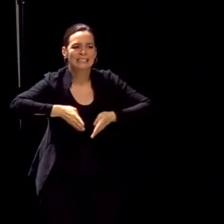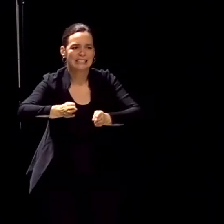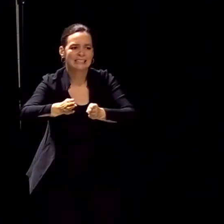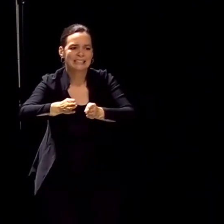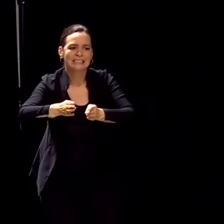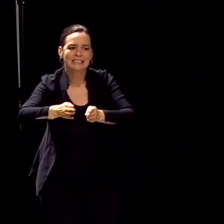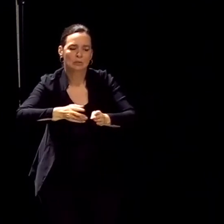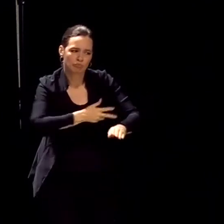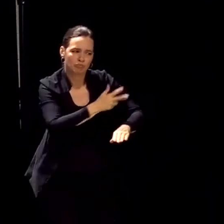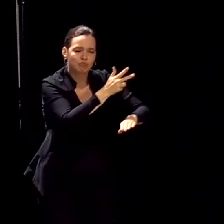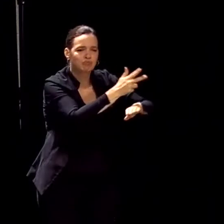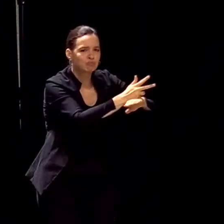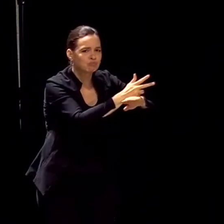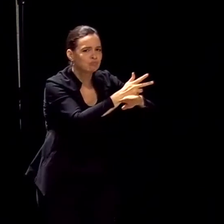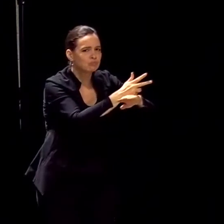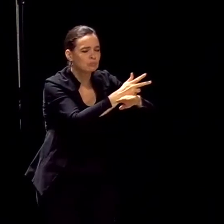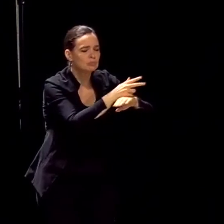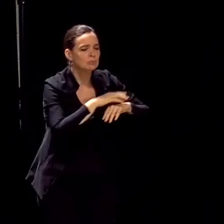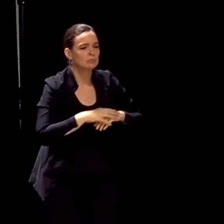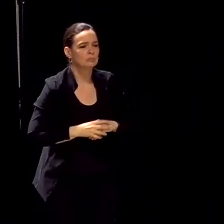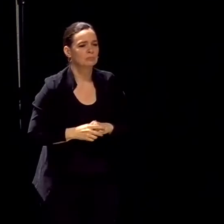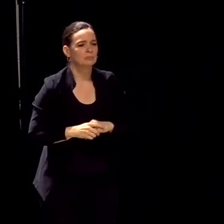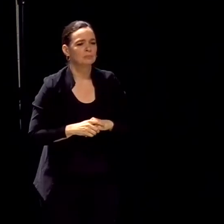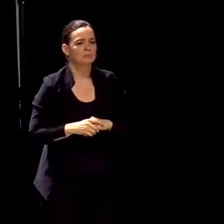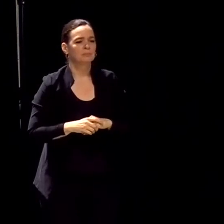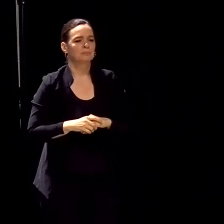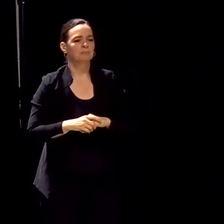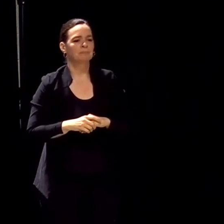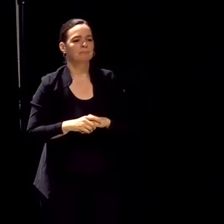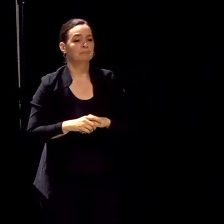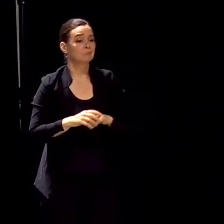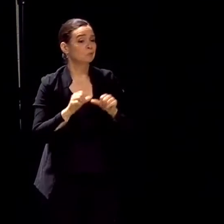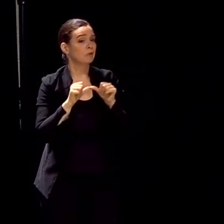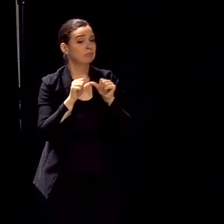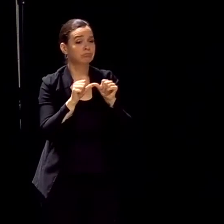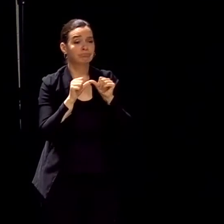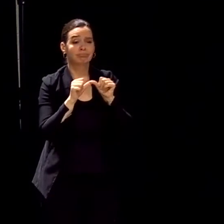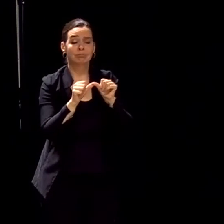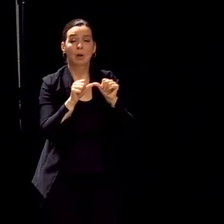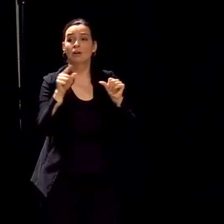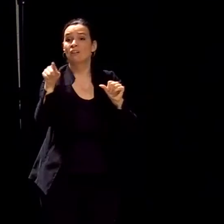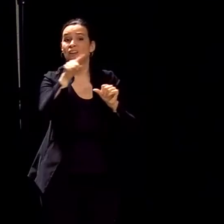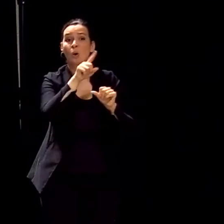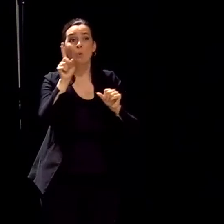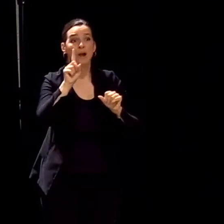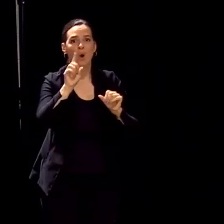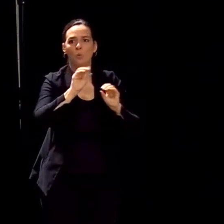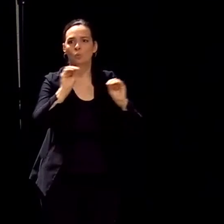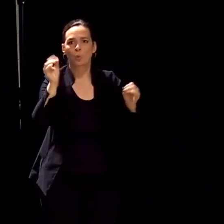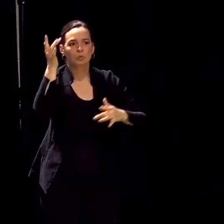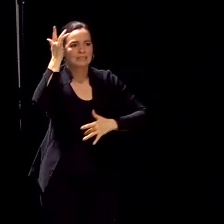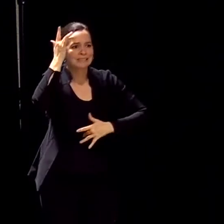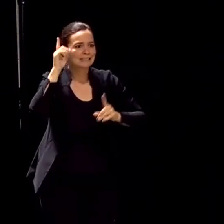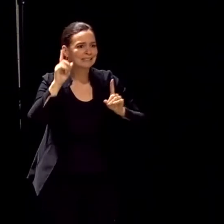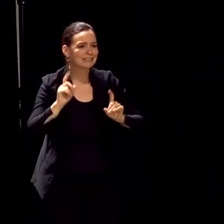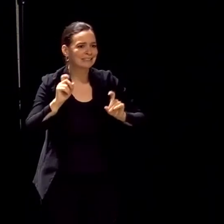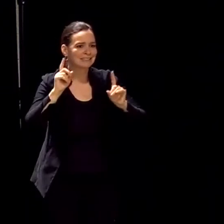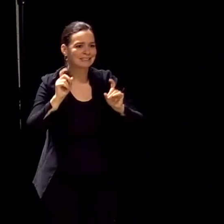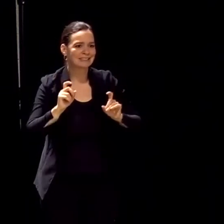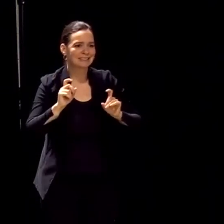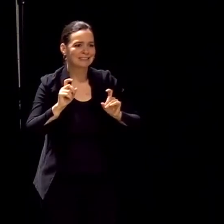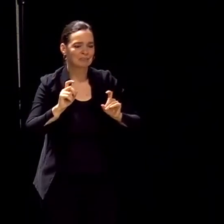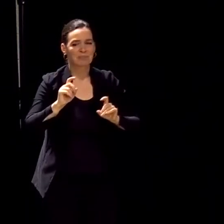then from there, we continue the asymptomatic testing at the FSHED, the rapid